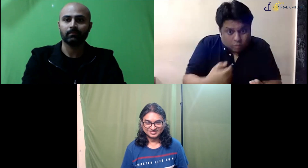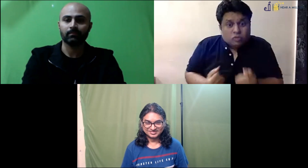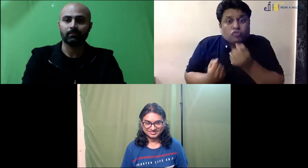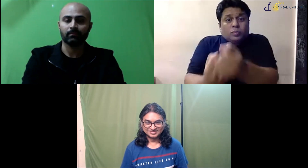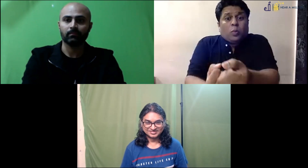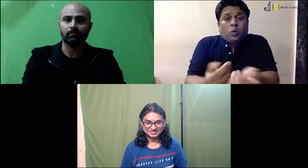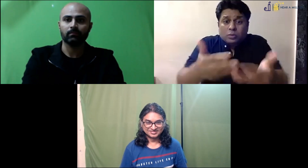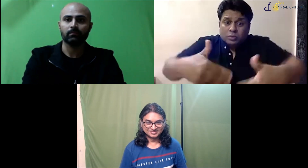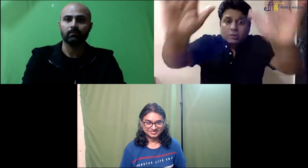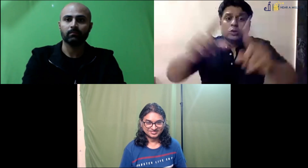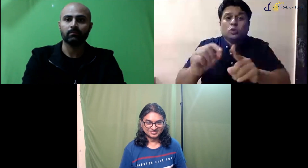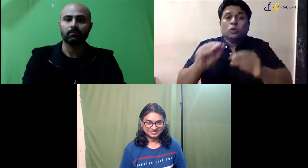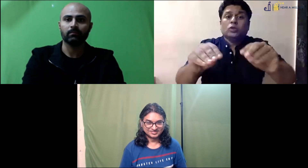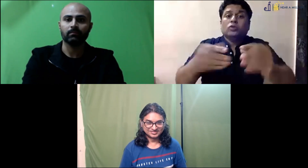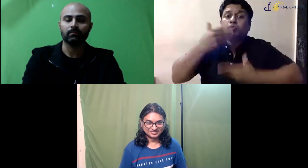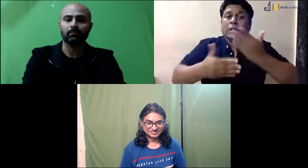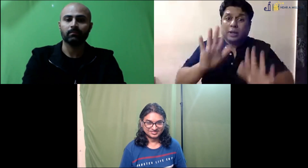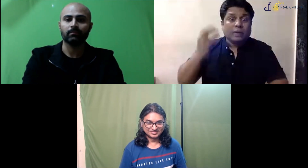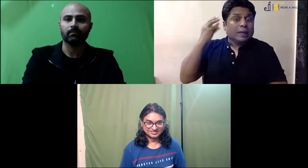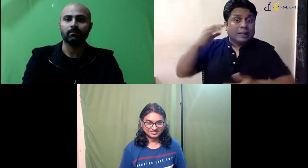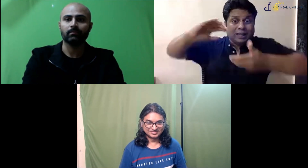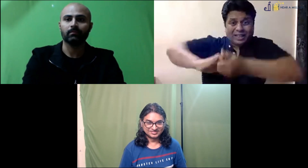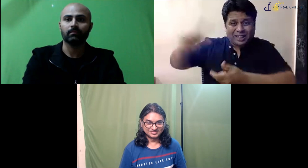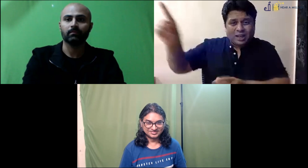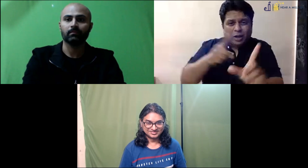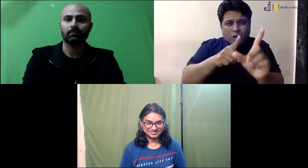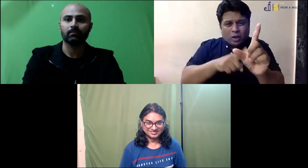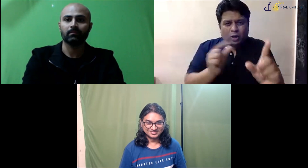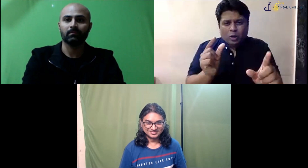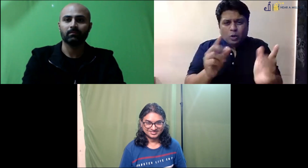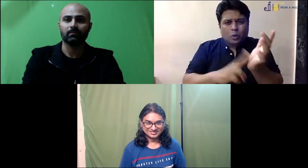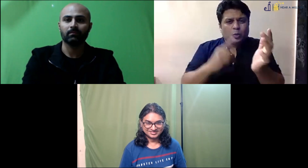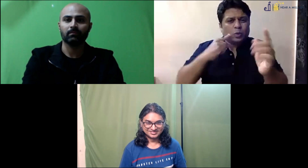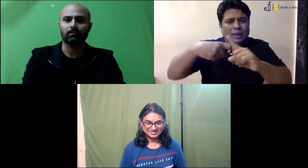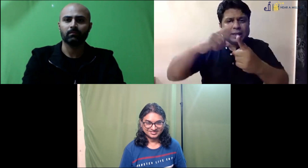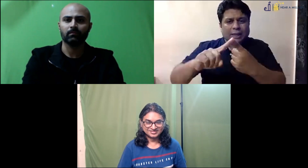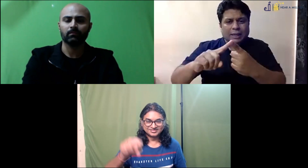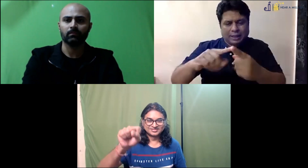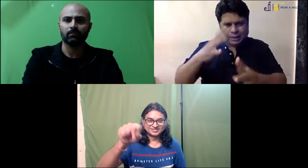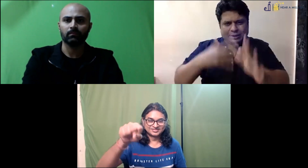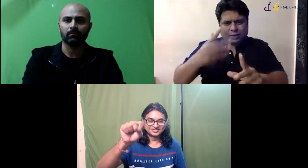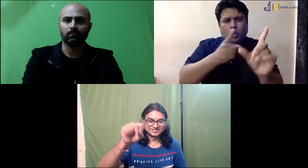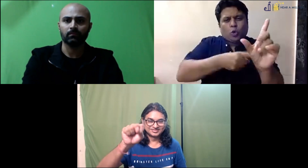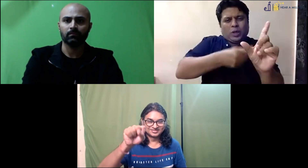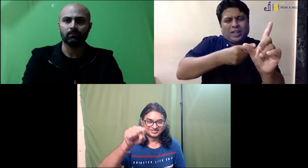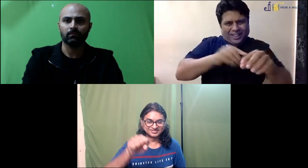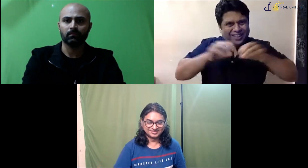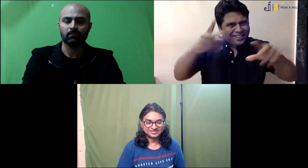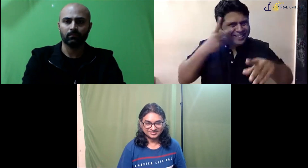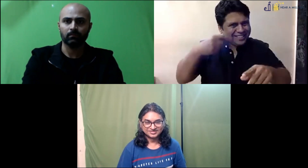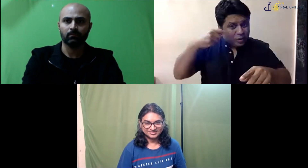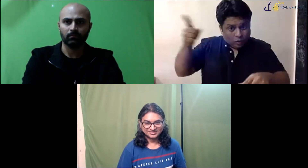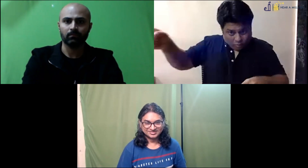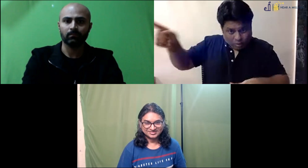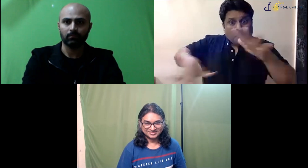thing only. It's your own idea, what you would like to pursue. So if there is the Uniki,